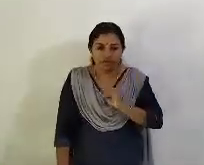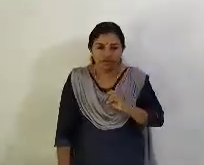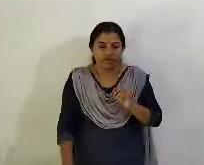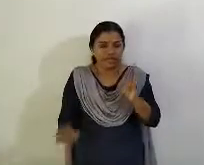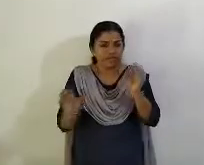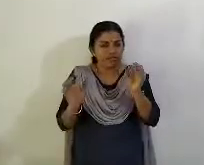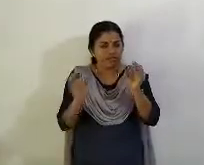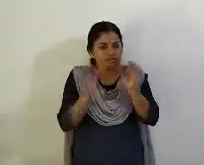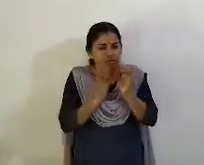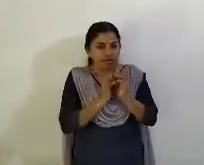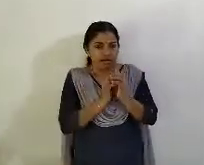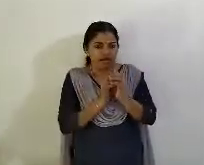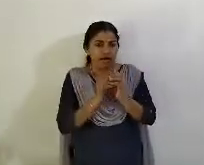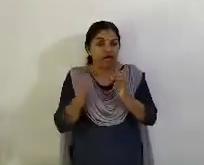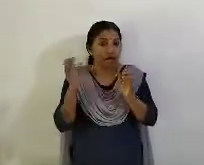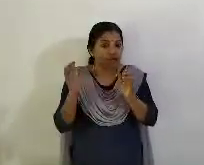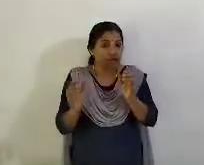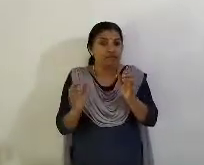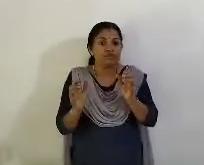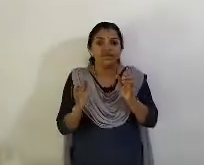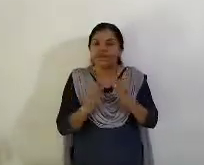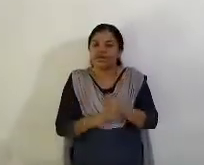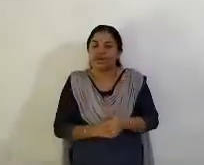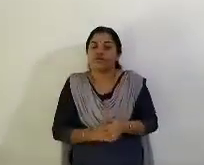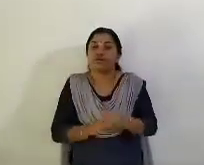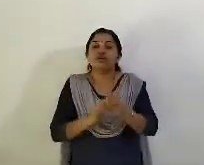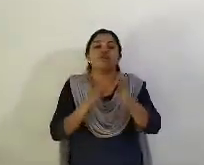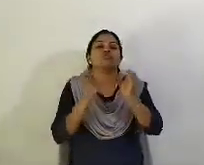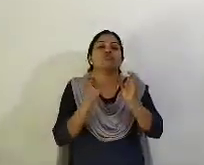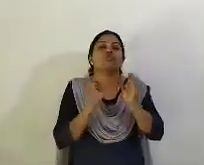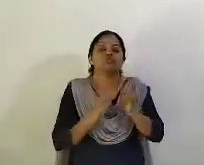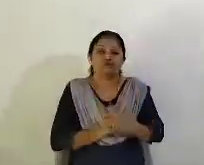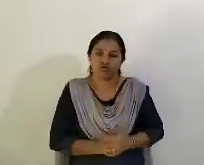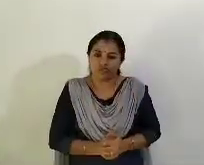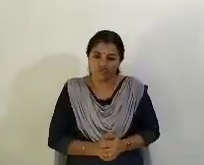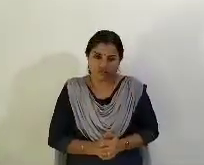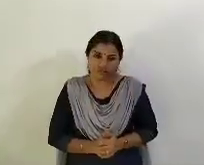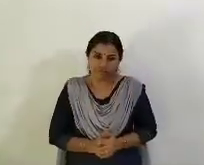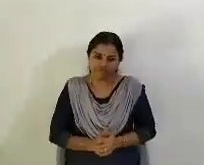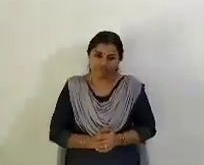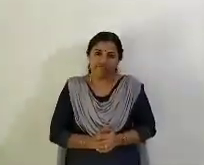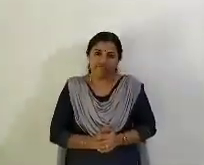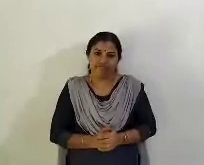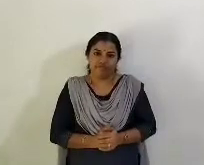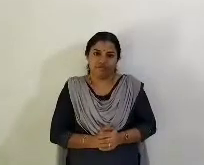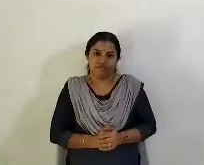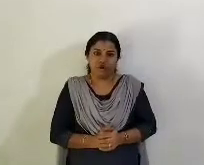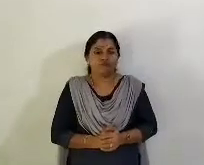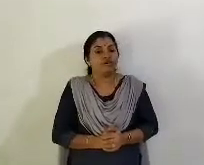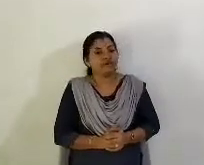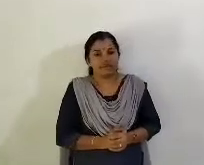honey.svg. These two files are available in our school resources of class